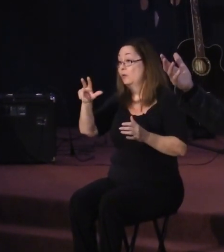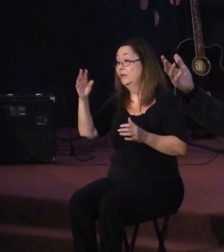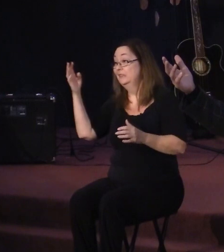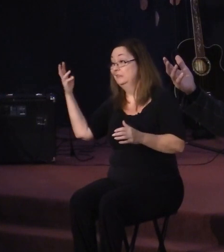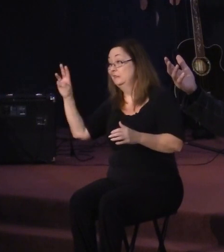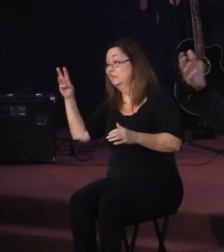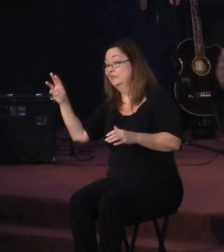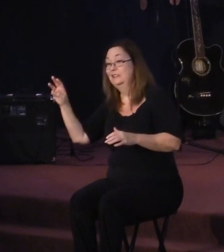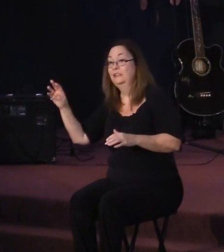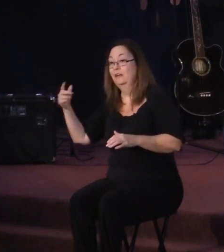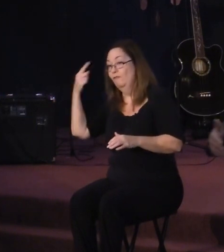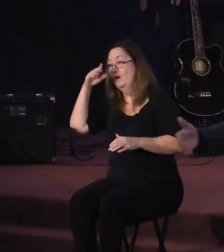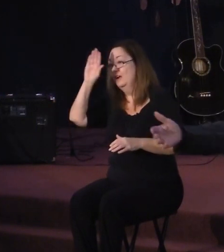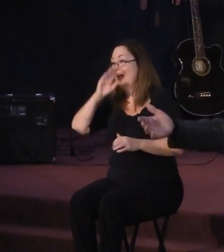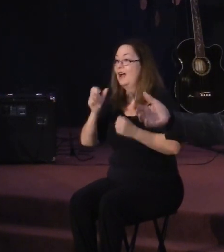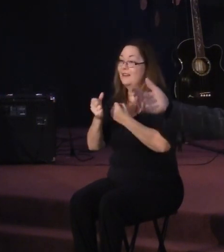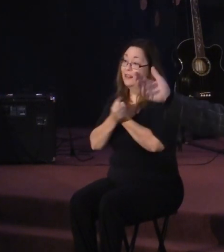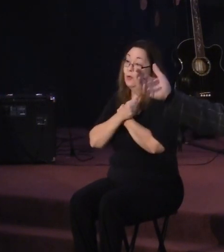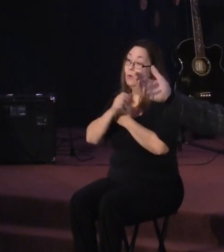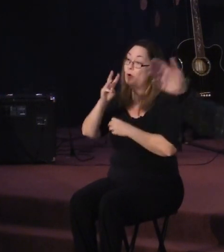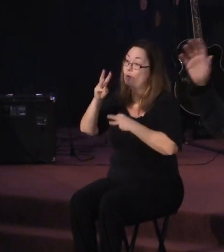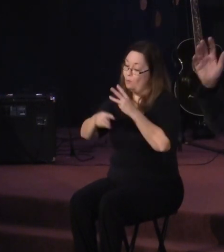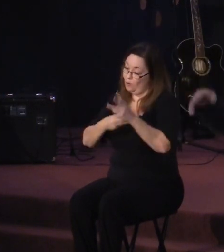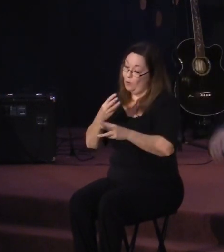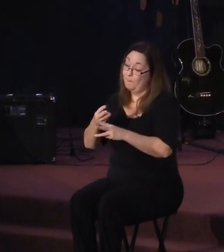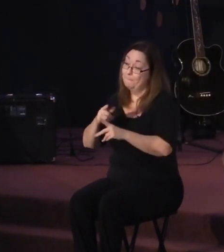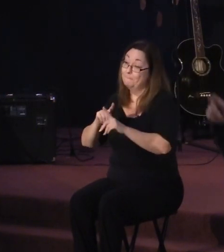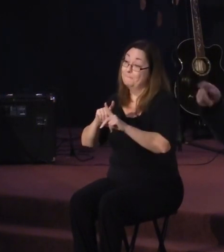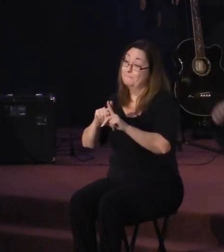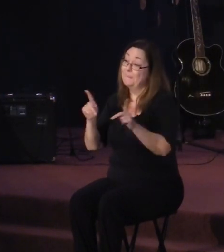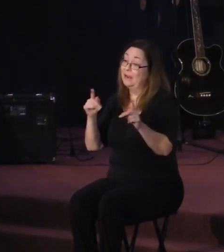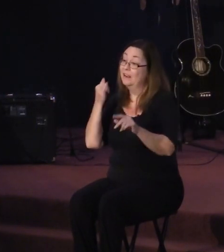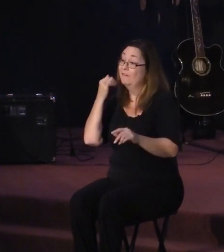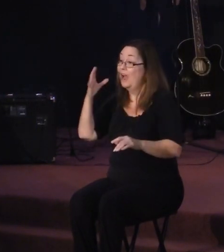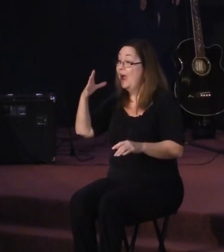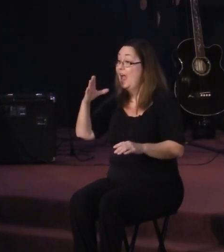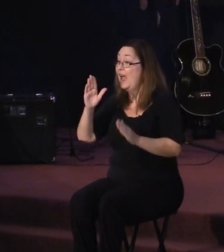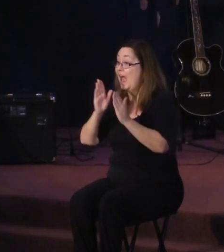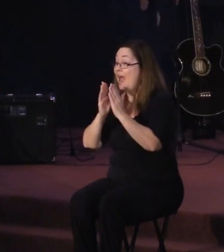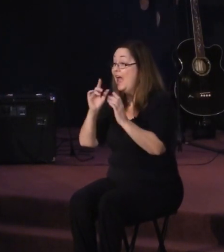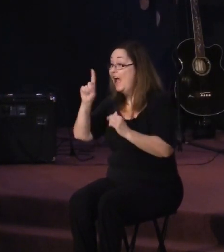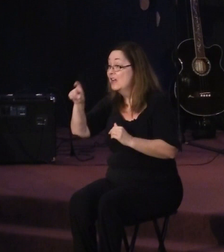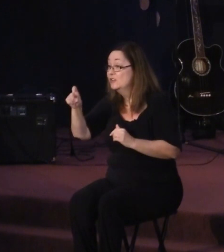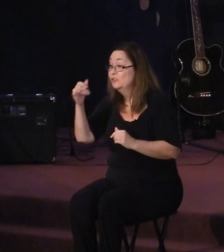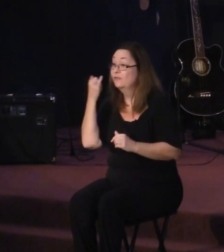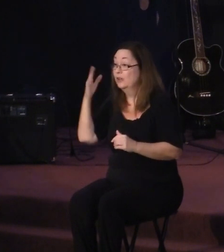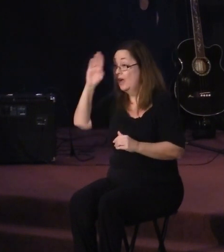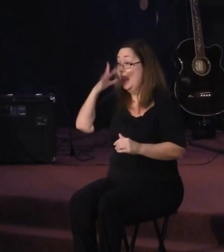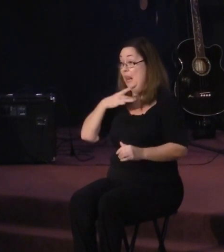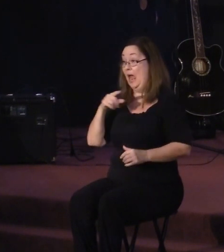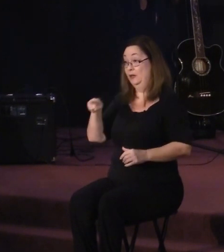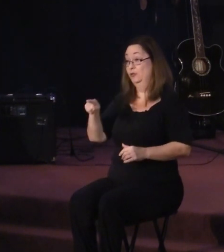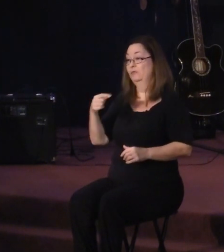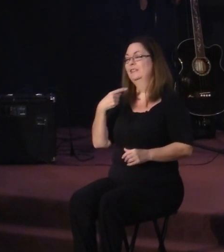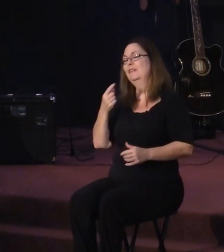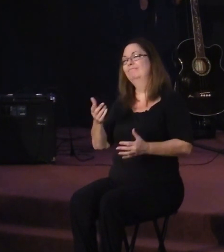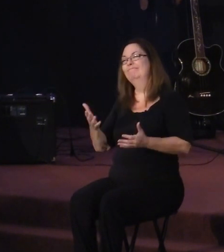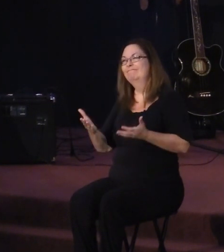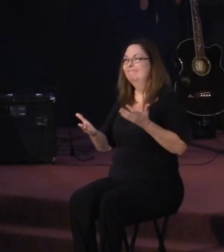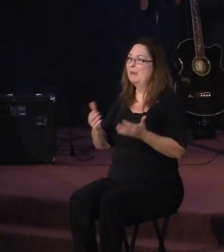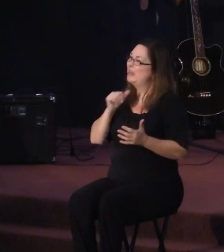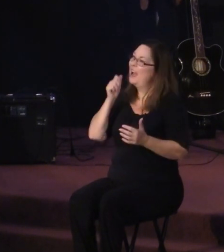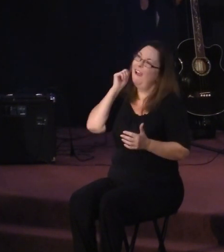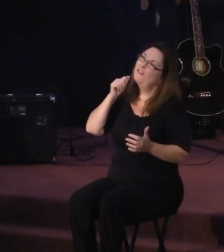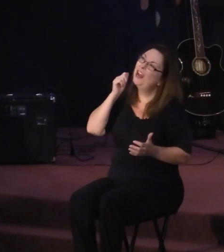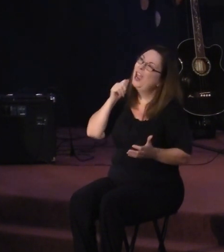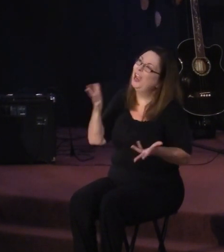John 3:16, for God so loved the world. Yeah, but if I ask you, does God like you? What would you say? Probably not every